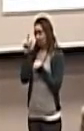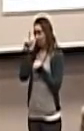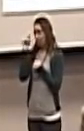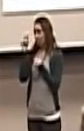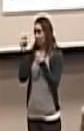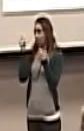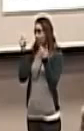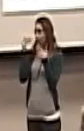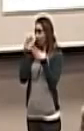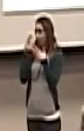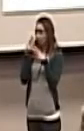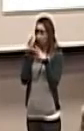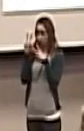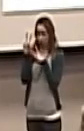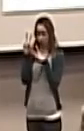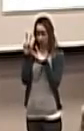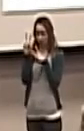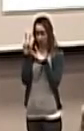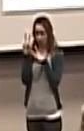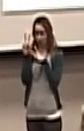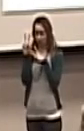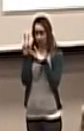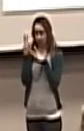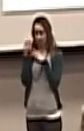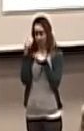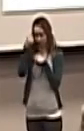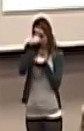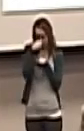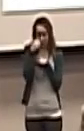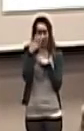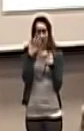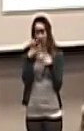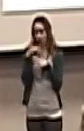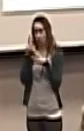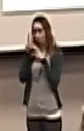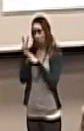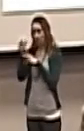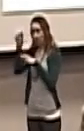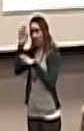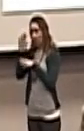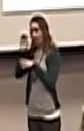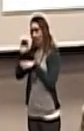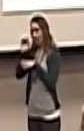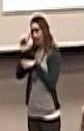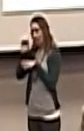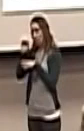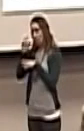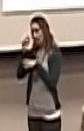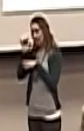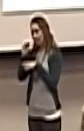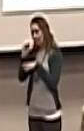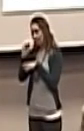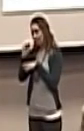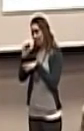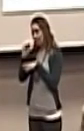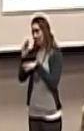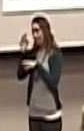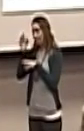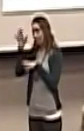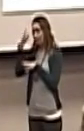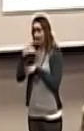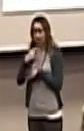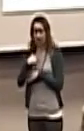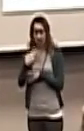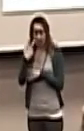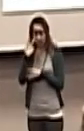look at God, at Elohim. And the Lord said, I have surely seen the affliction of my people who are in Egypt,